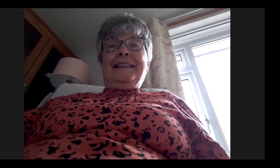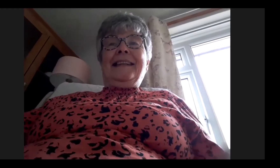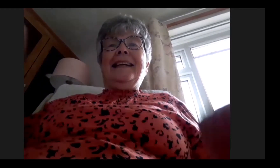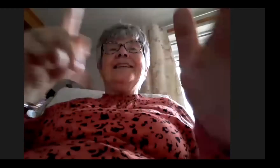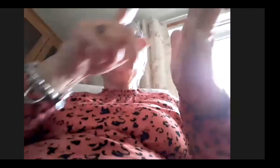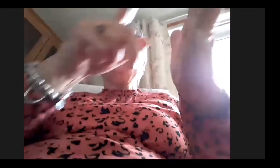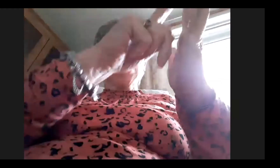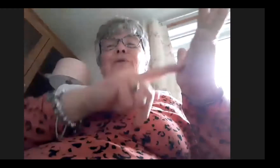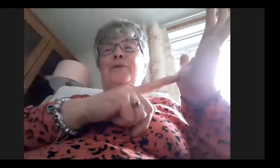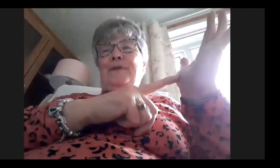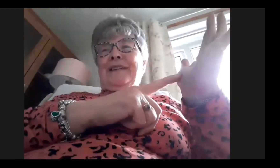is June.